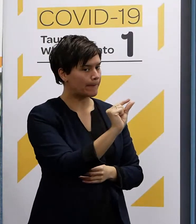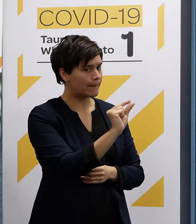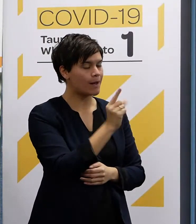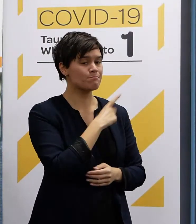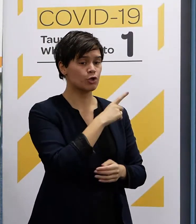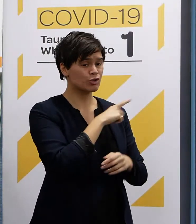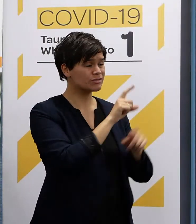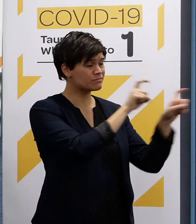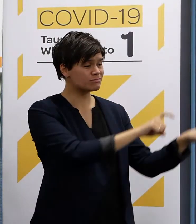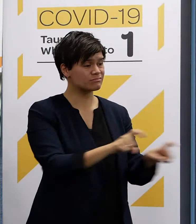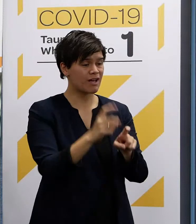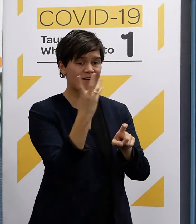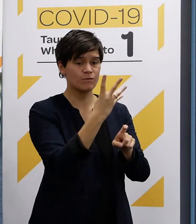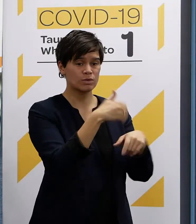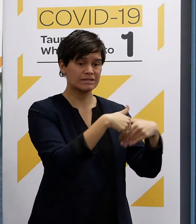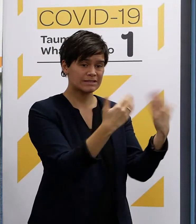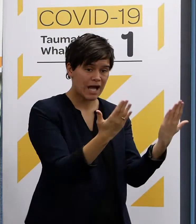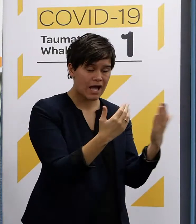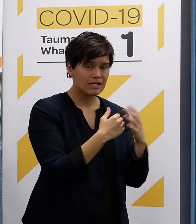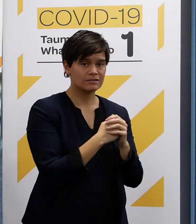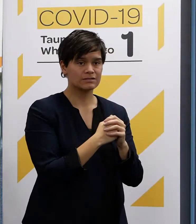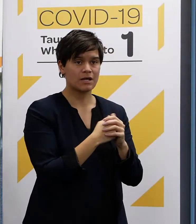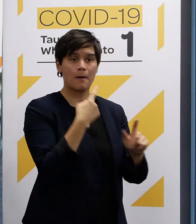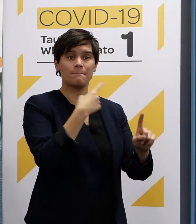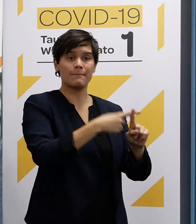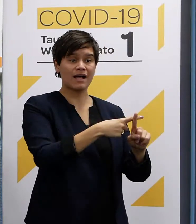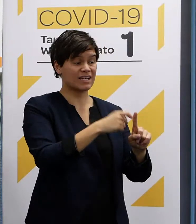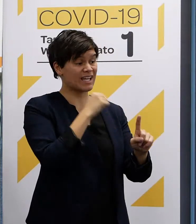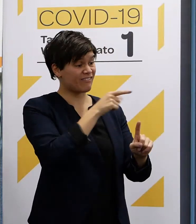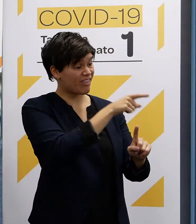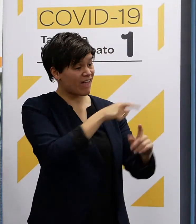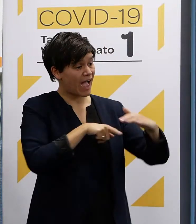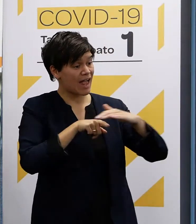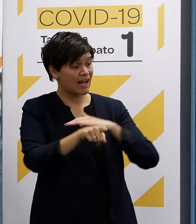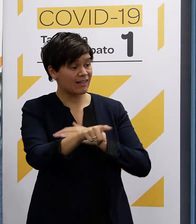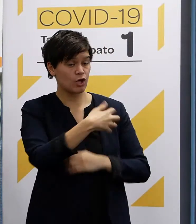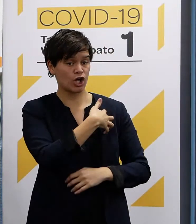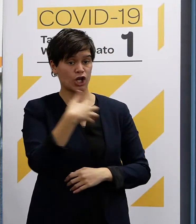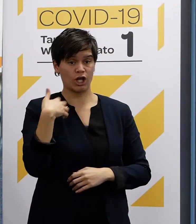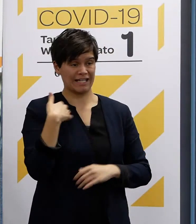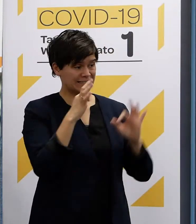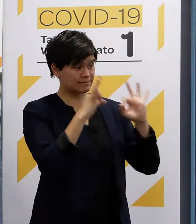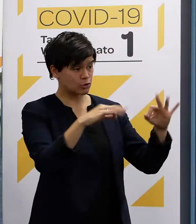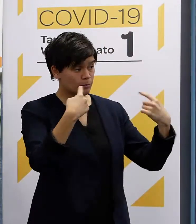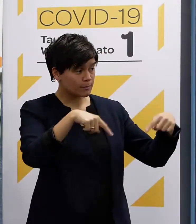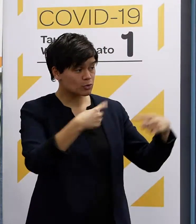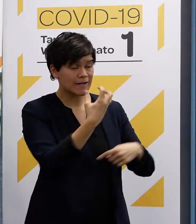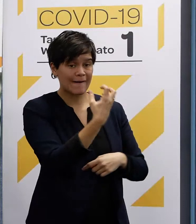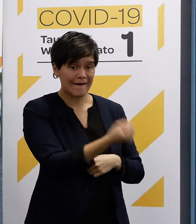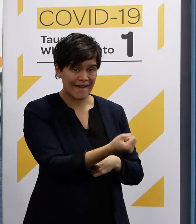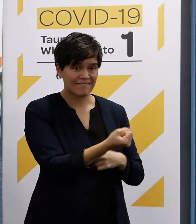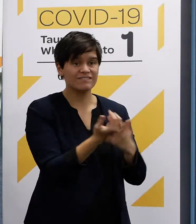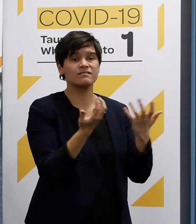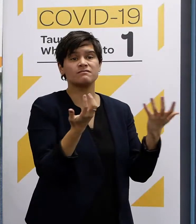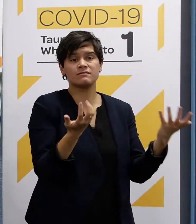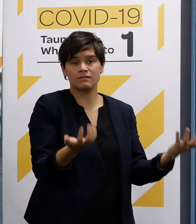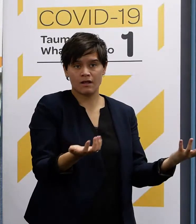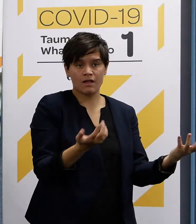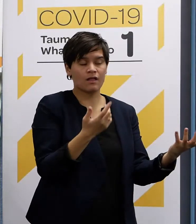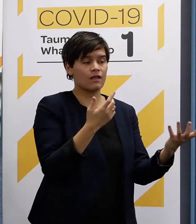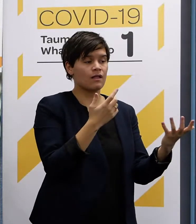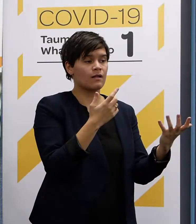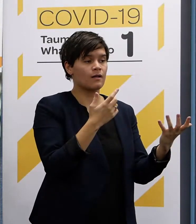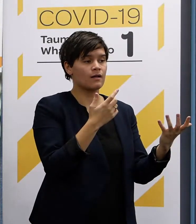the protocols around people leaving managed isolation early on compassionate grounds, but also the wide testing we are